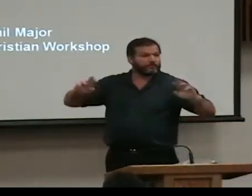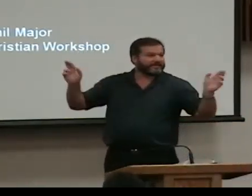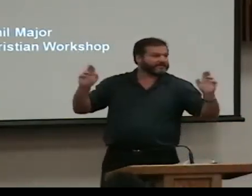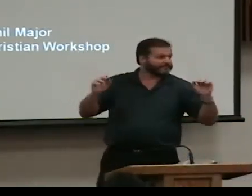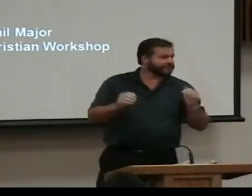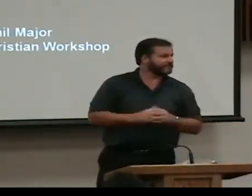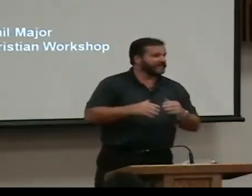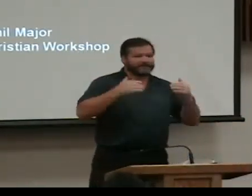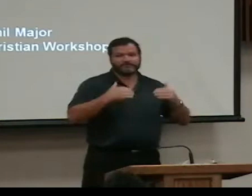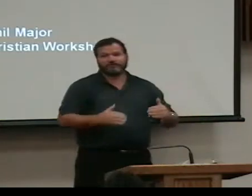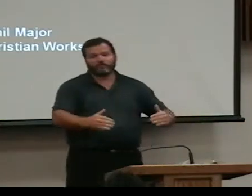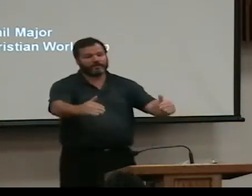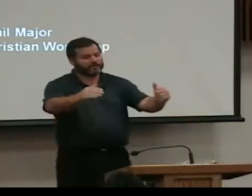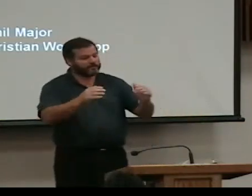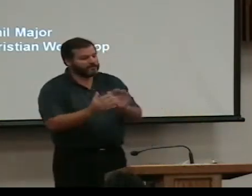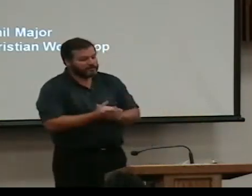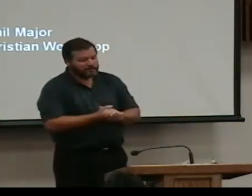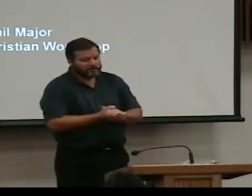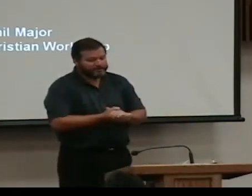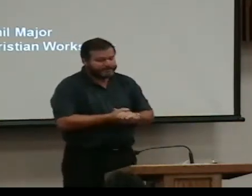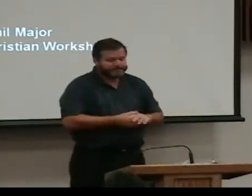Are you ready? Let's go on with our lesson.